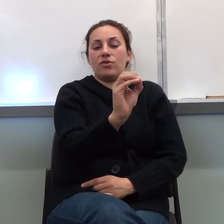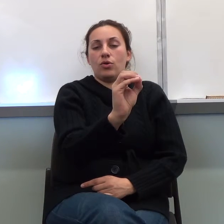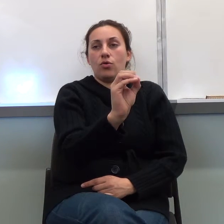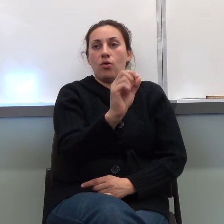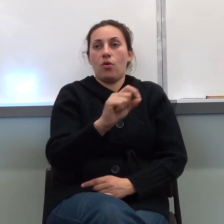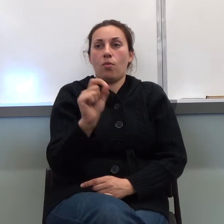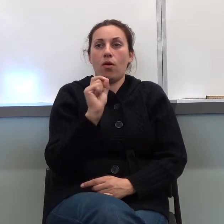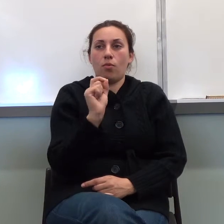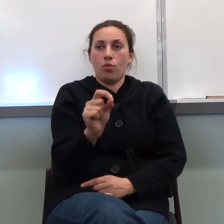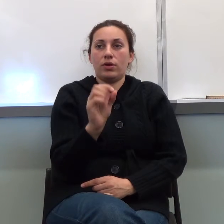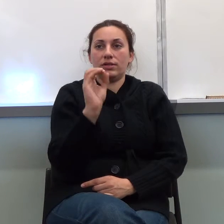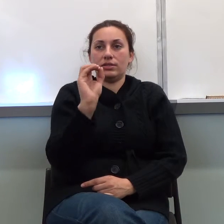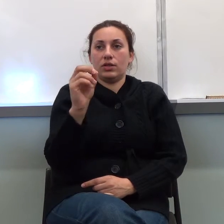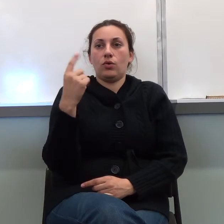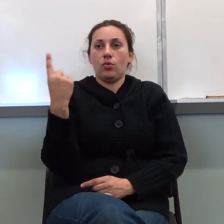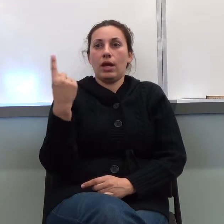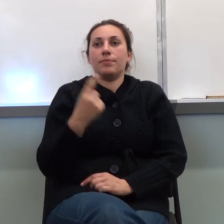0.01, which is 8.